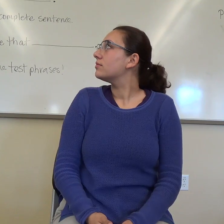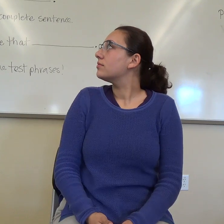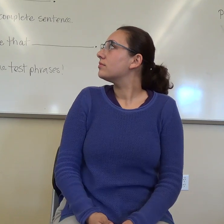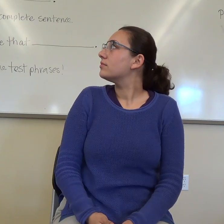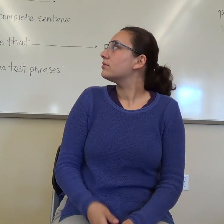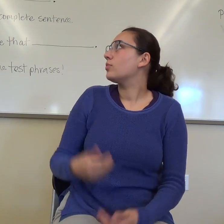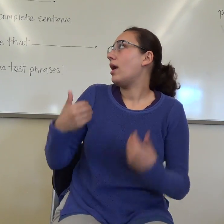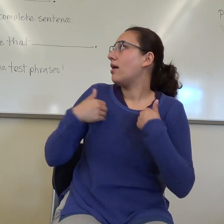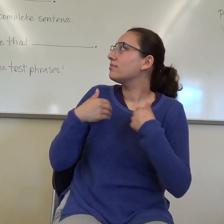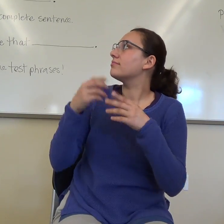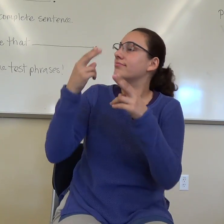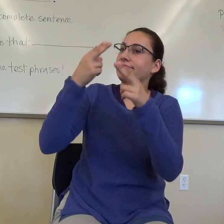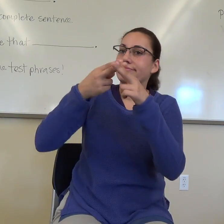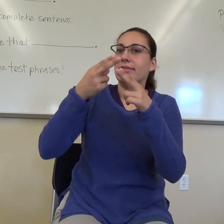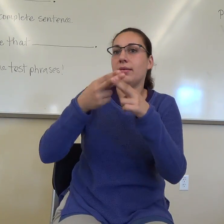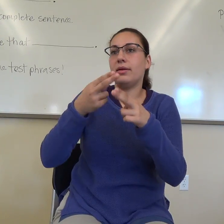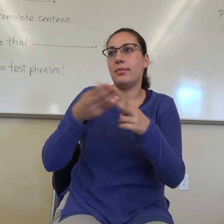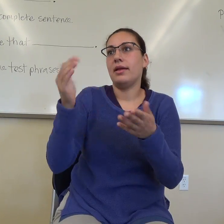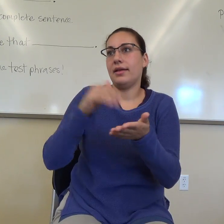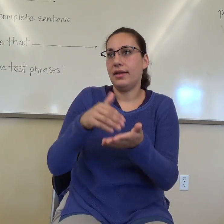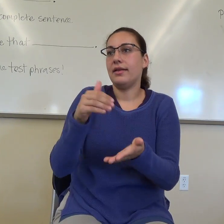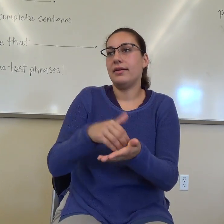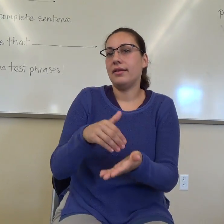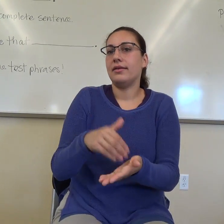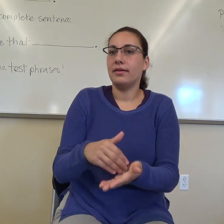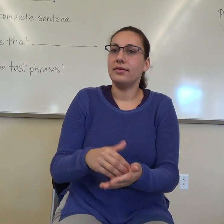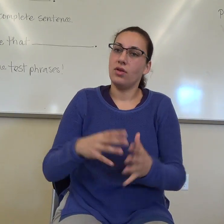Mayo, the holiday, Cinco de Mayo, and then